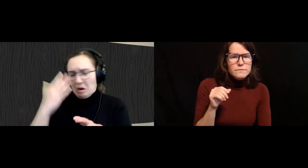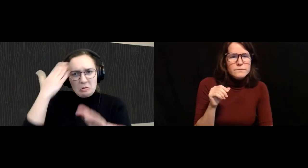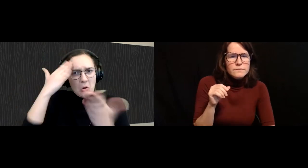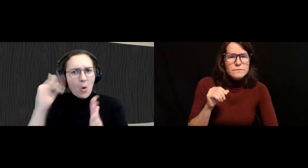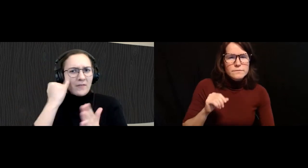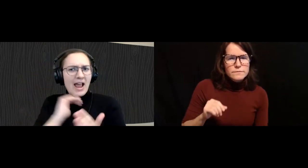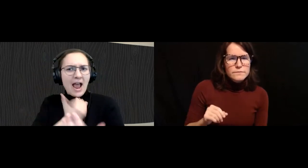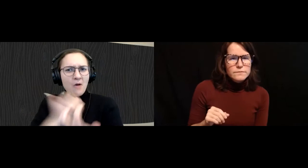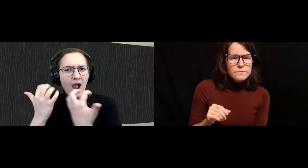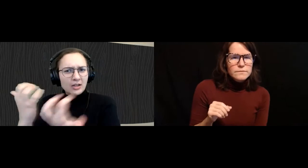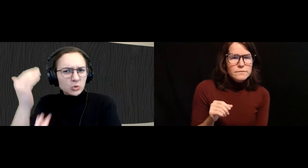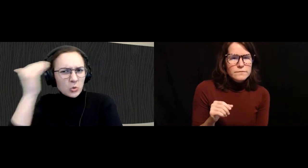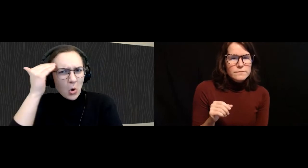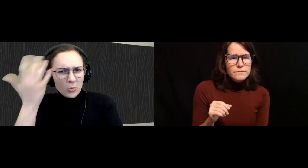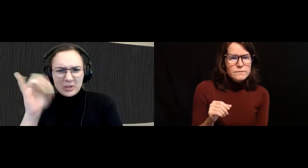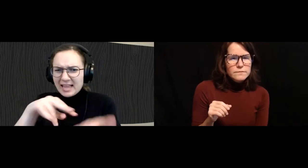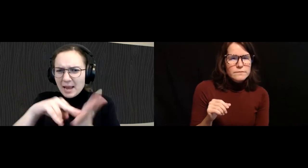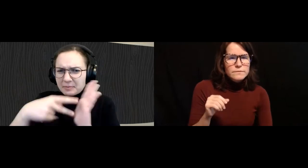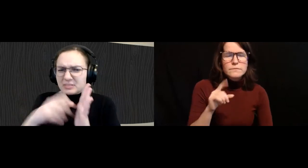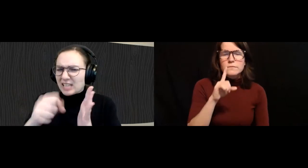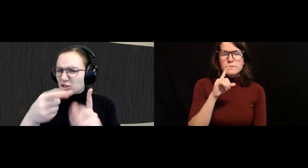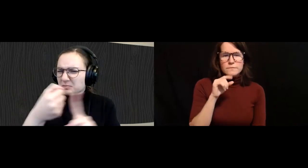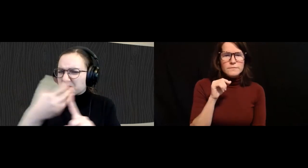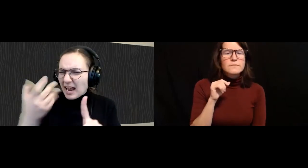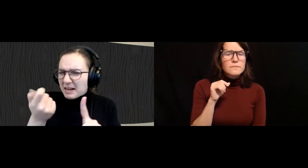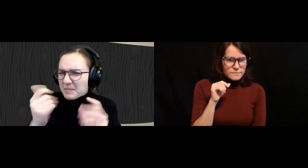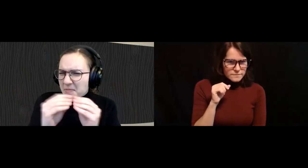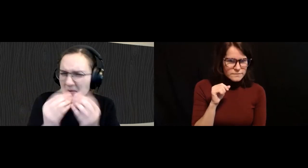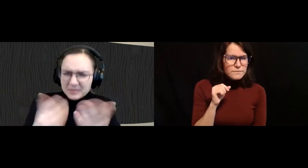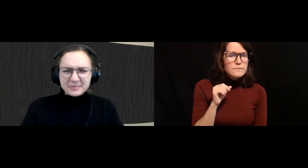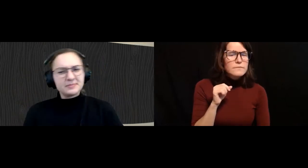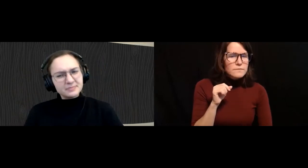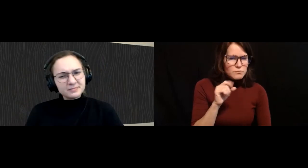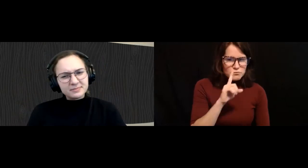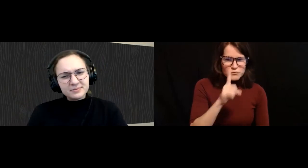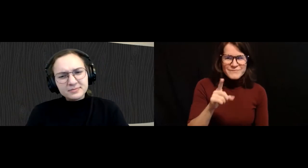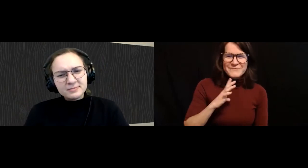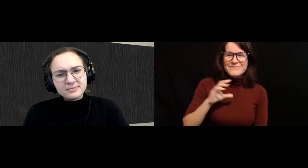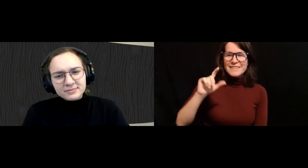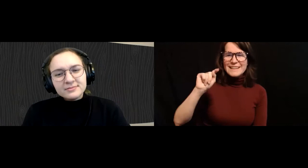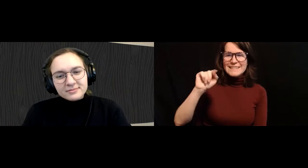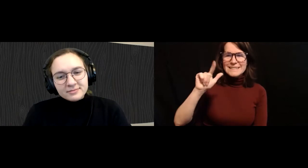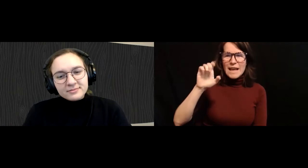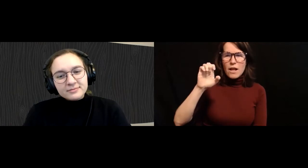pro-tactile. I don't know if our audience is familiar with what that means. Could you expand a little bit more on that?